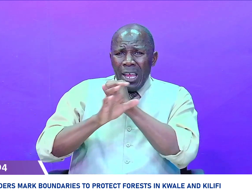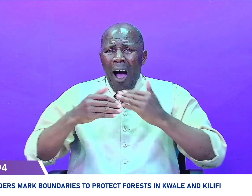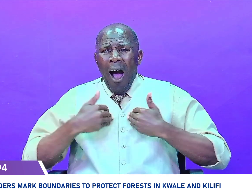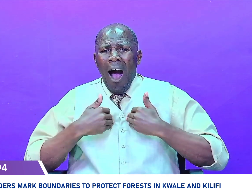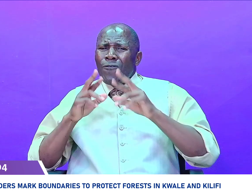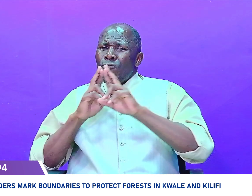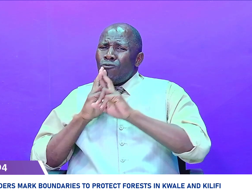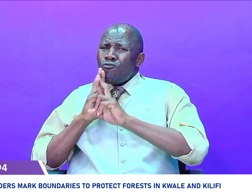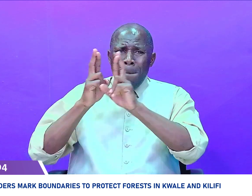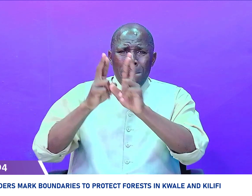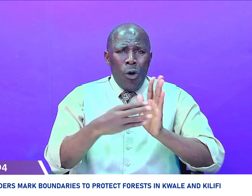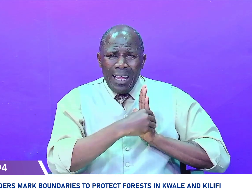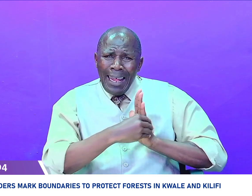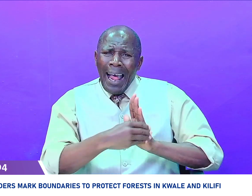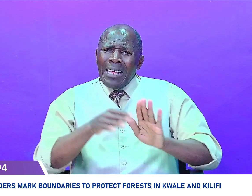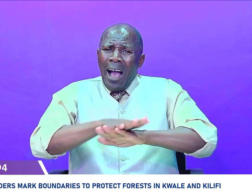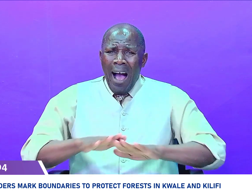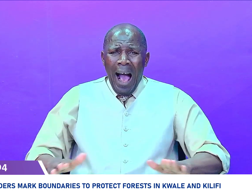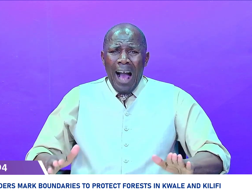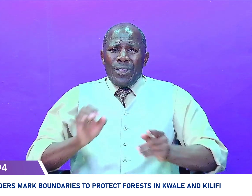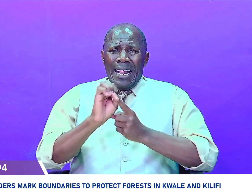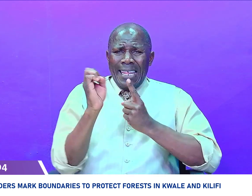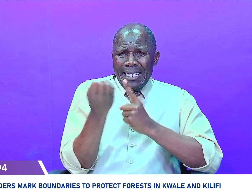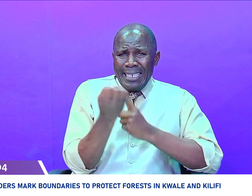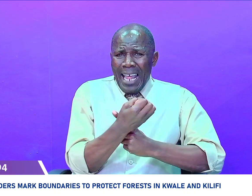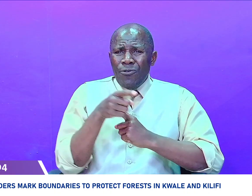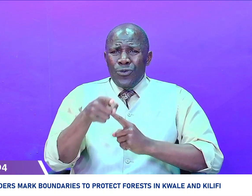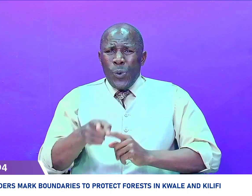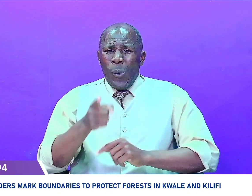reportedly led to land encroachment, threatening grazing